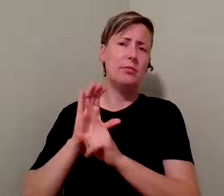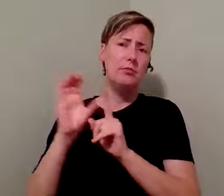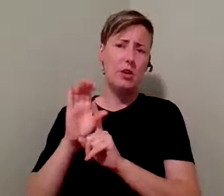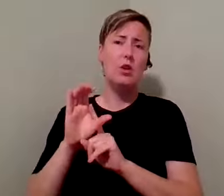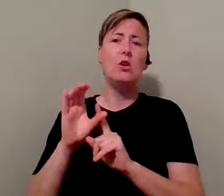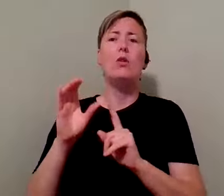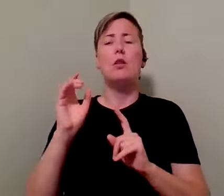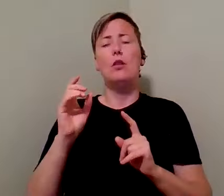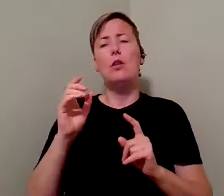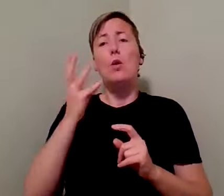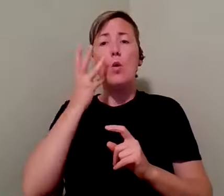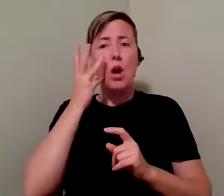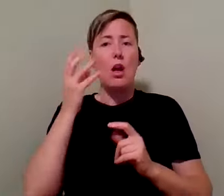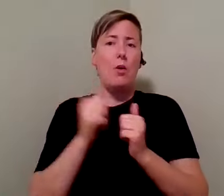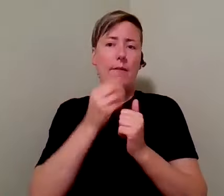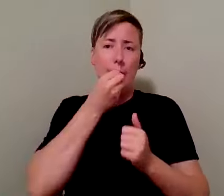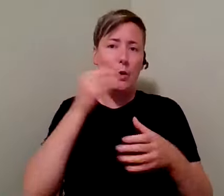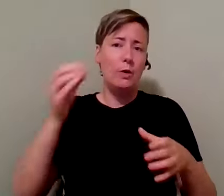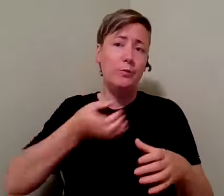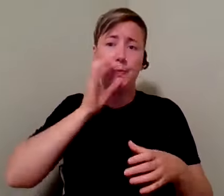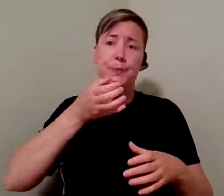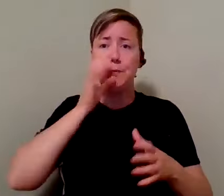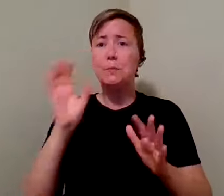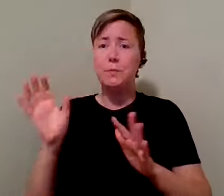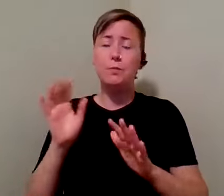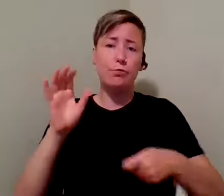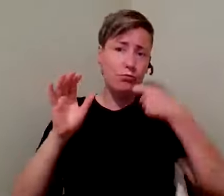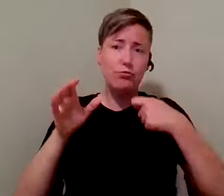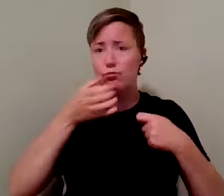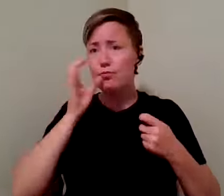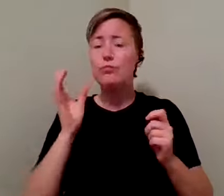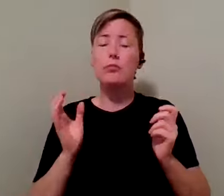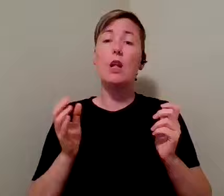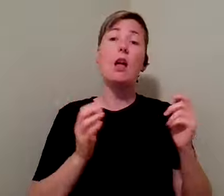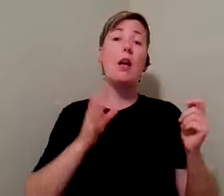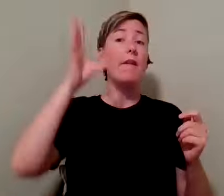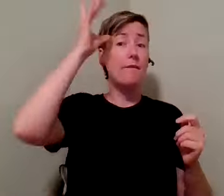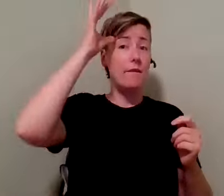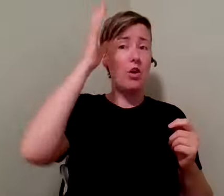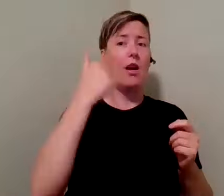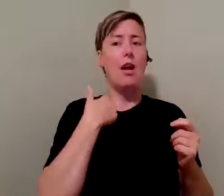meals. And my dad's family's got some Scottish blood in them. I got most of the